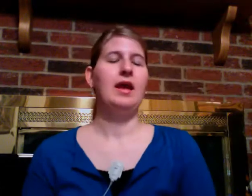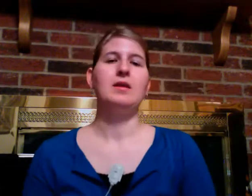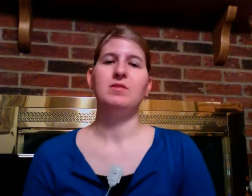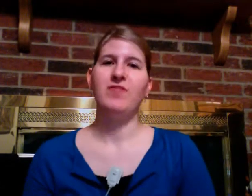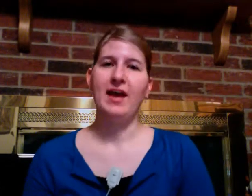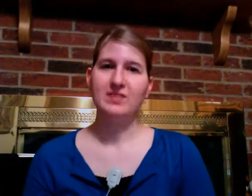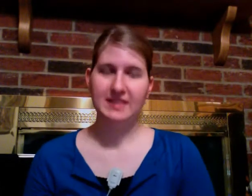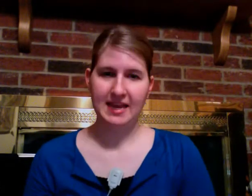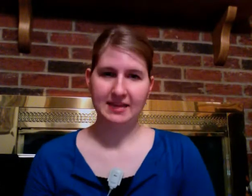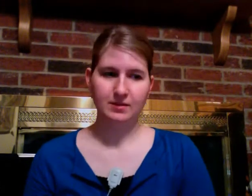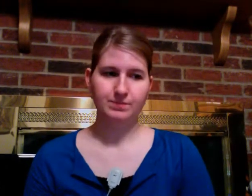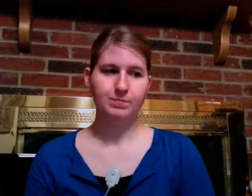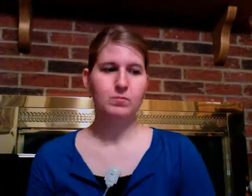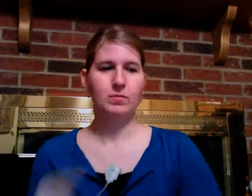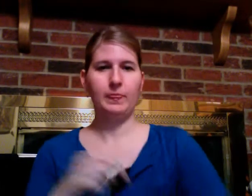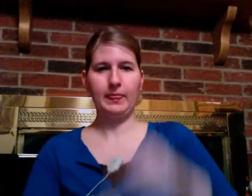Number 5, stand.